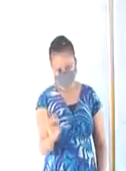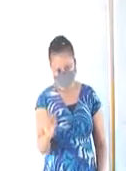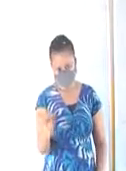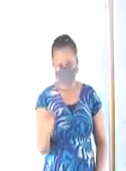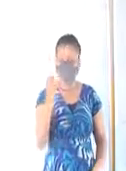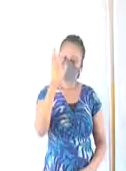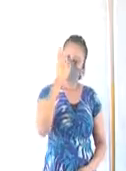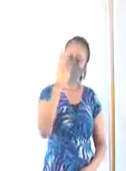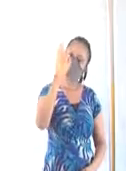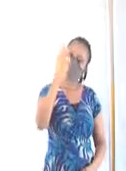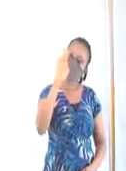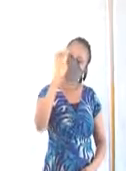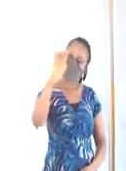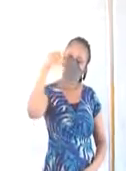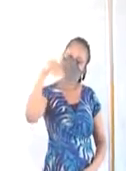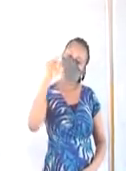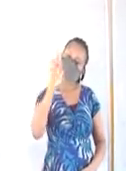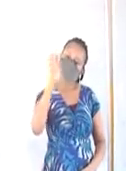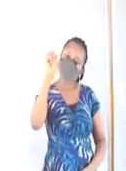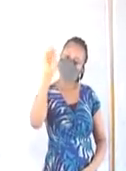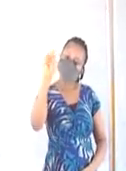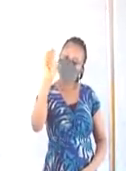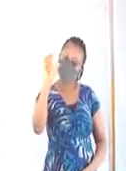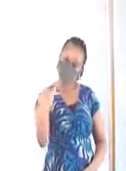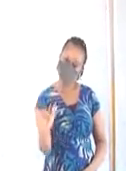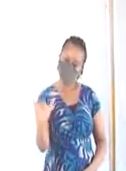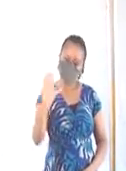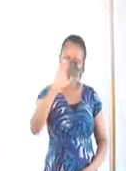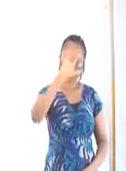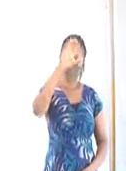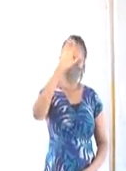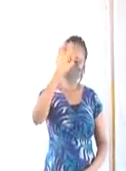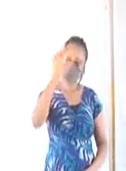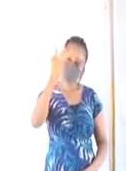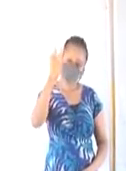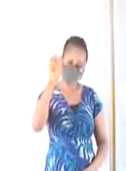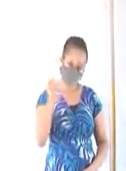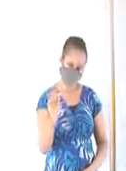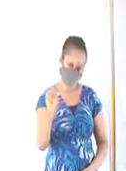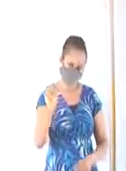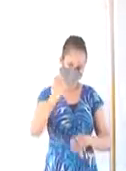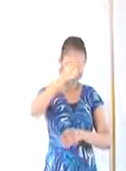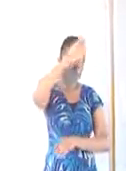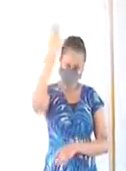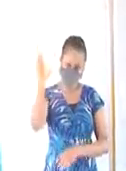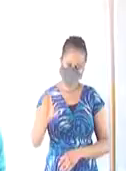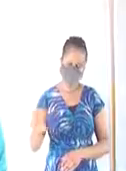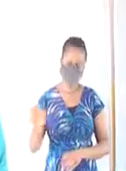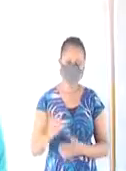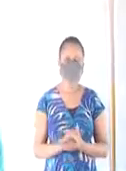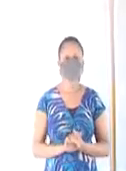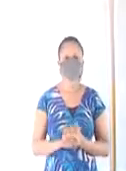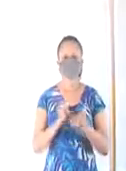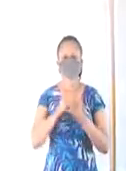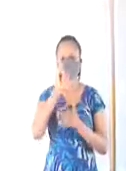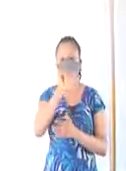curve. Cumulative frequency curve is a very interesting curve, a very interesting